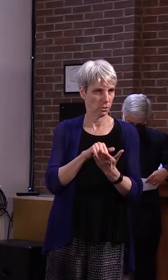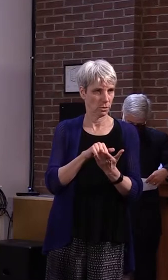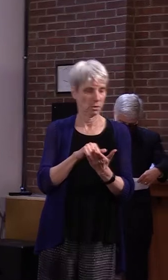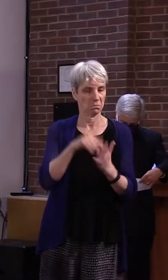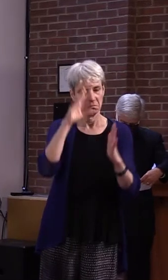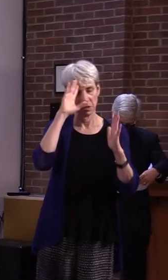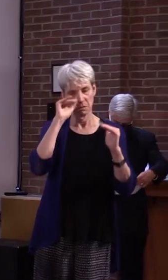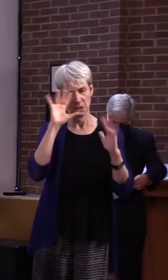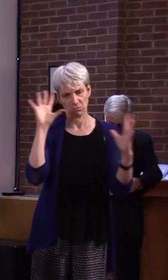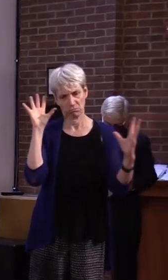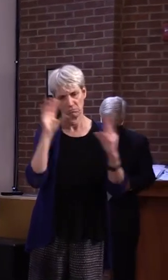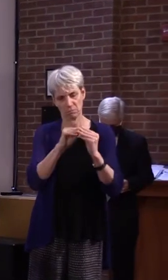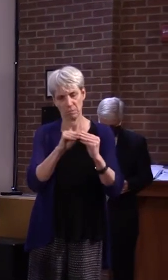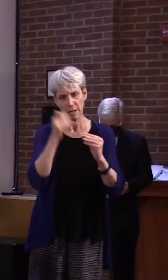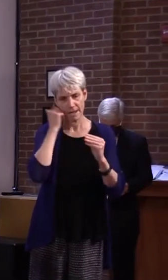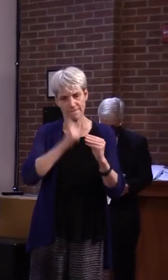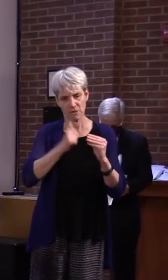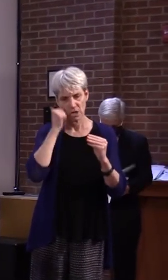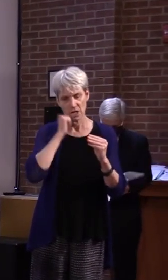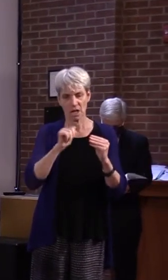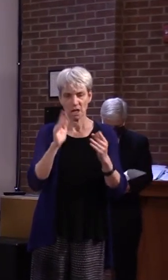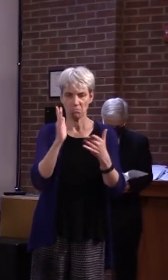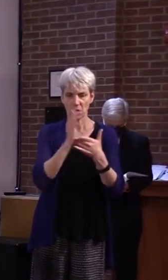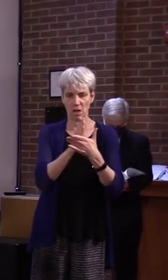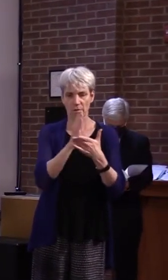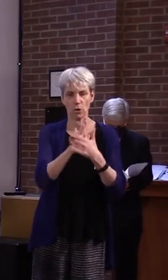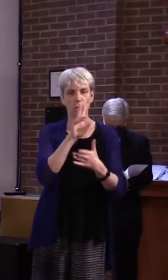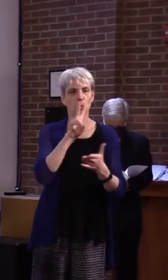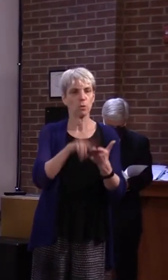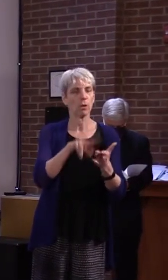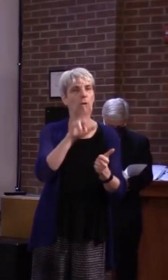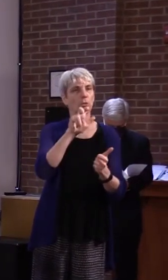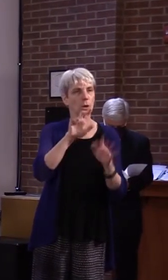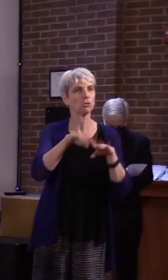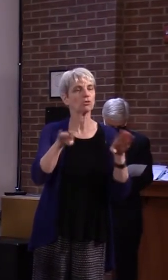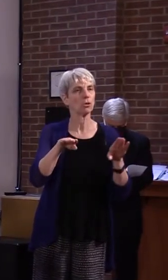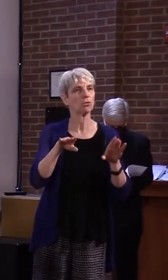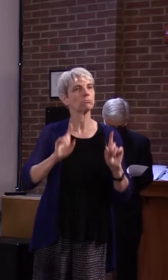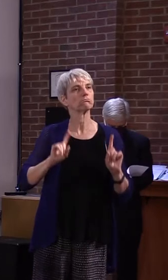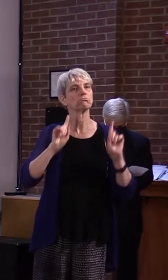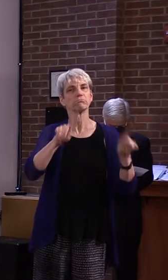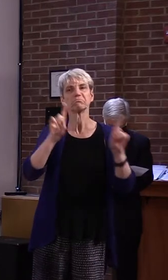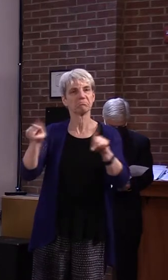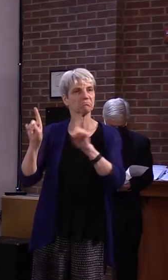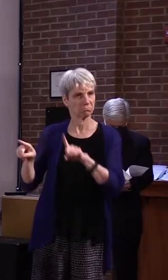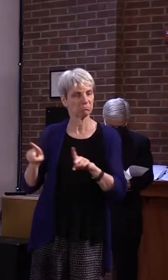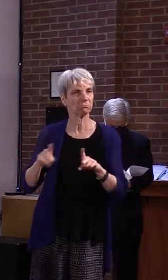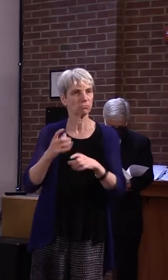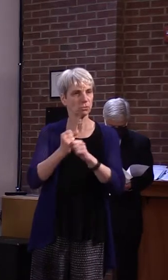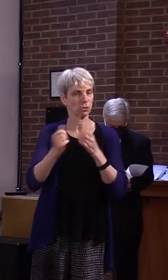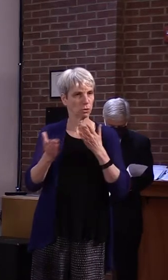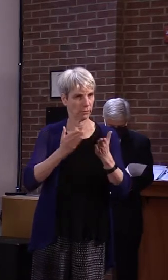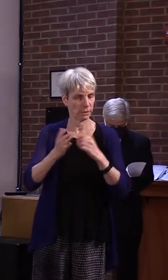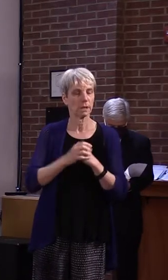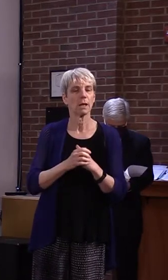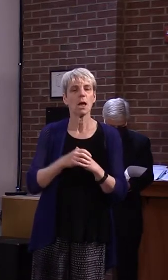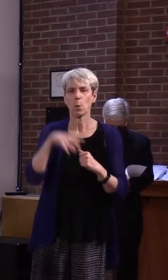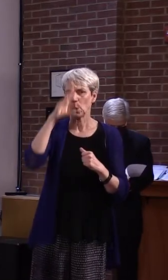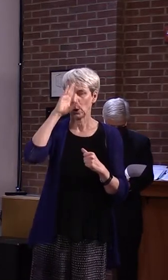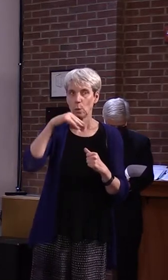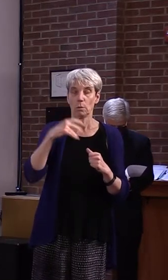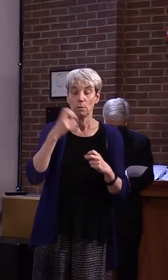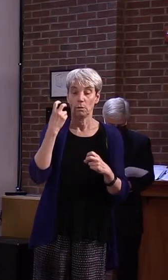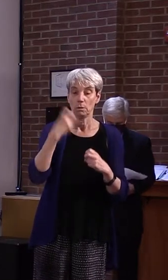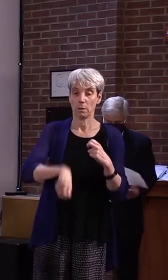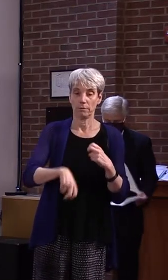about 2,300 kids a day, are those already, we've talked about how staffing is expected to be a problem. Are those